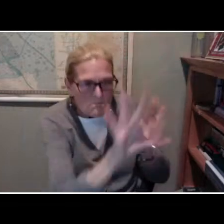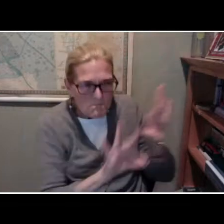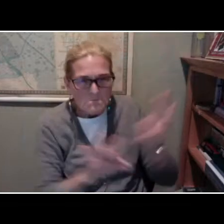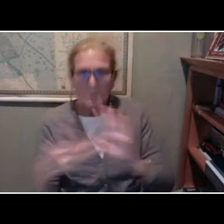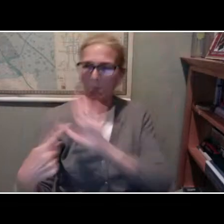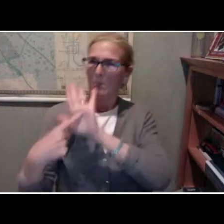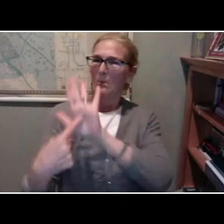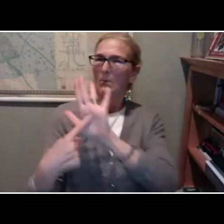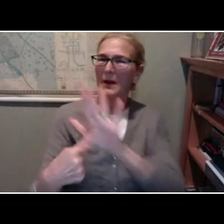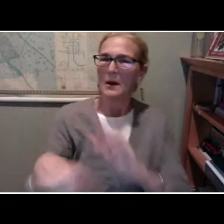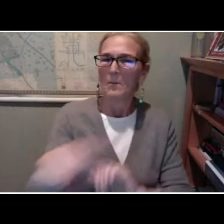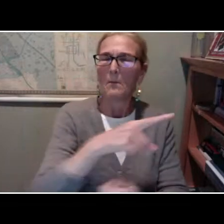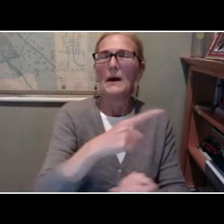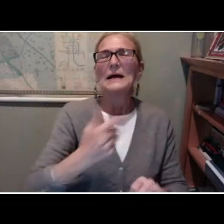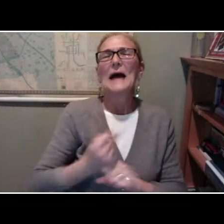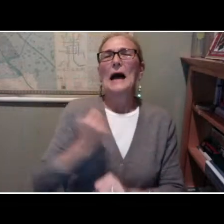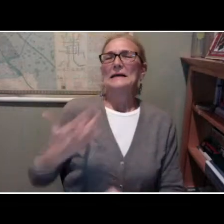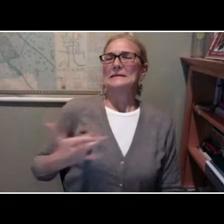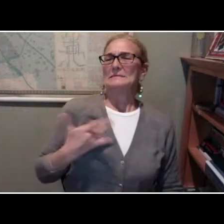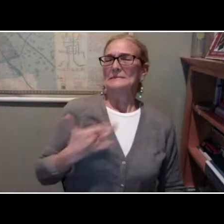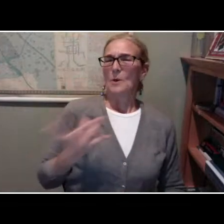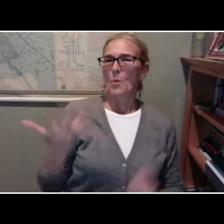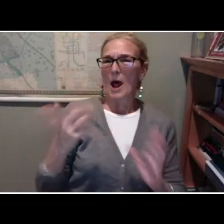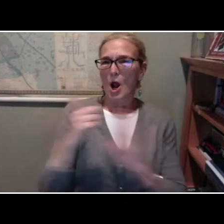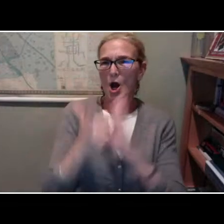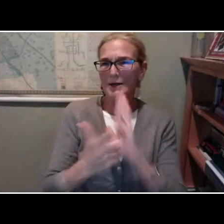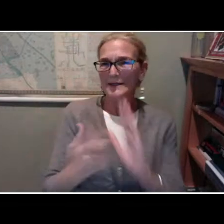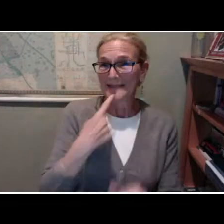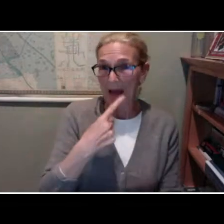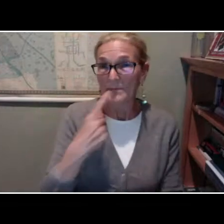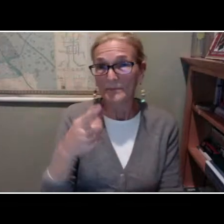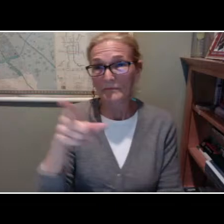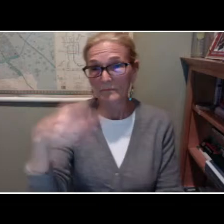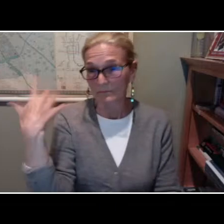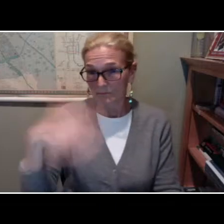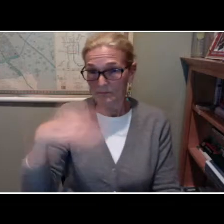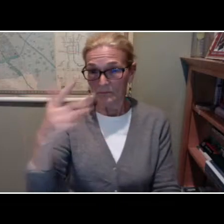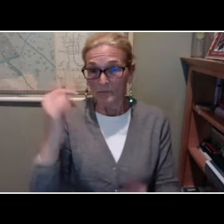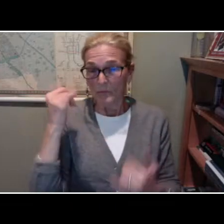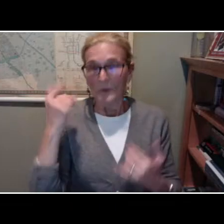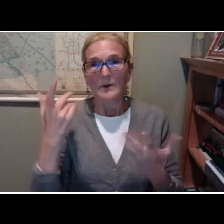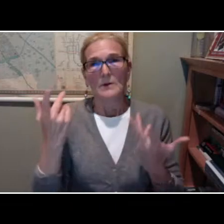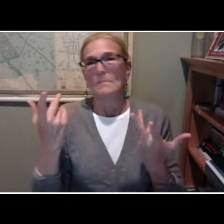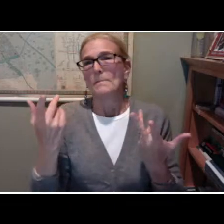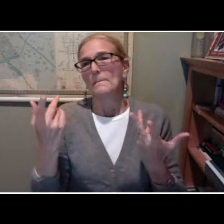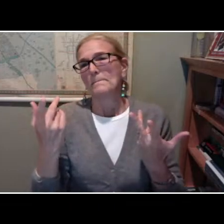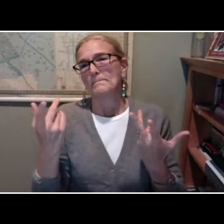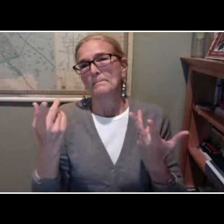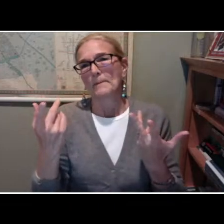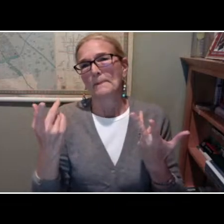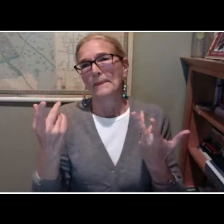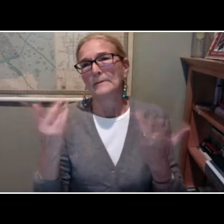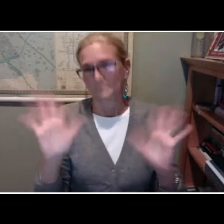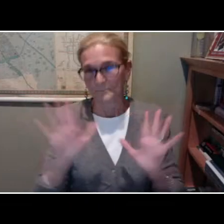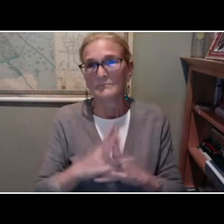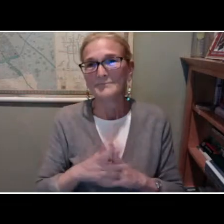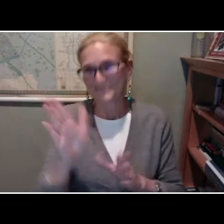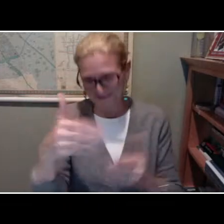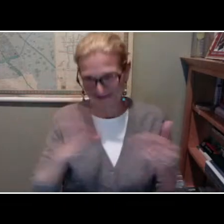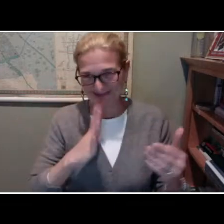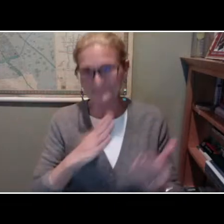These are just a few quotes that I picked out from the policy just to get a sense of what the law really says.